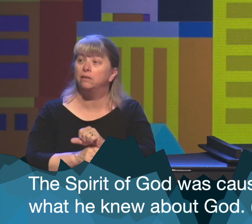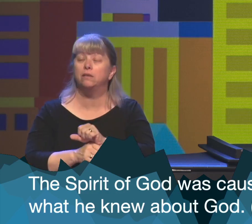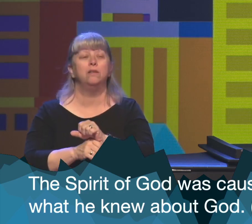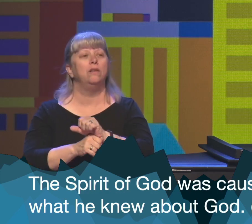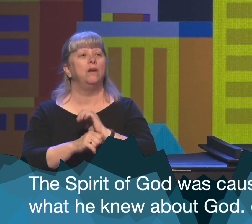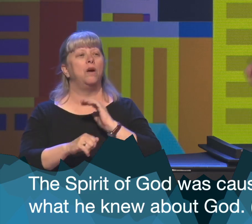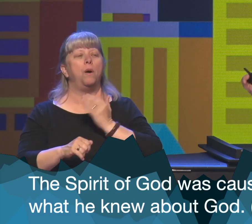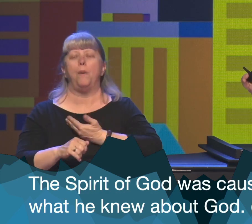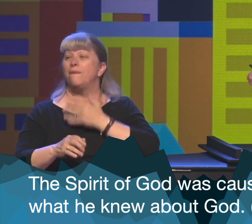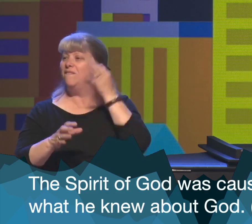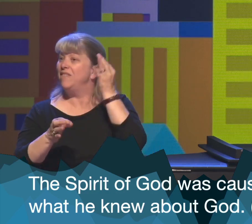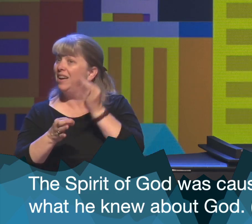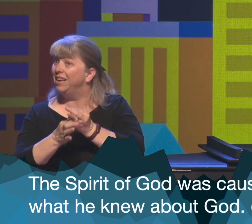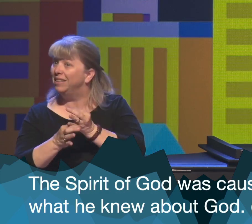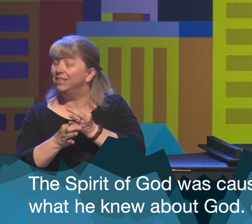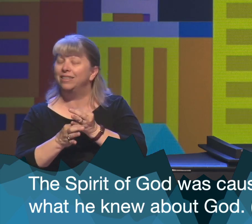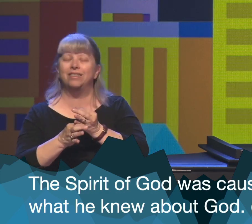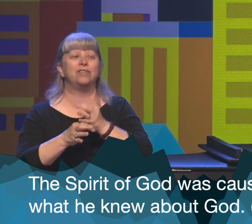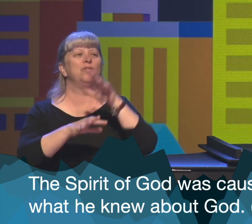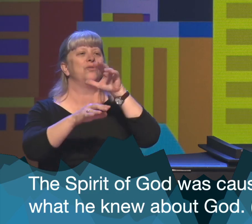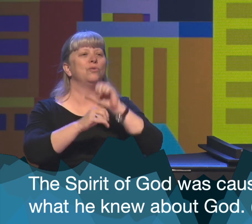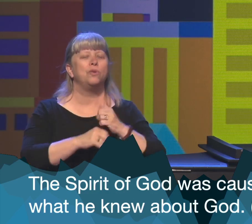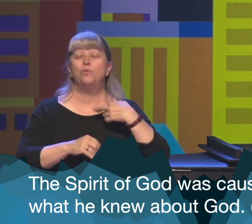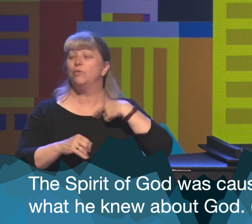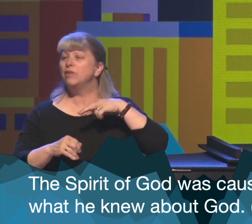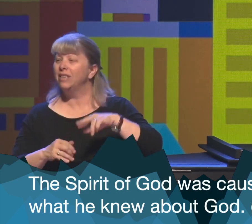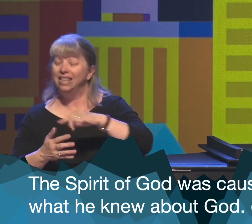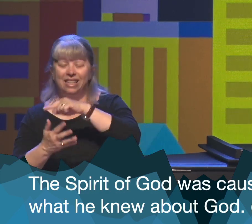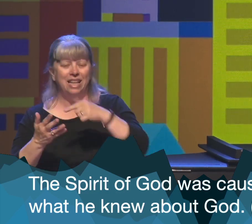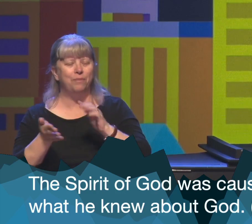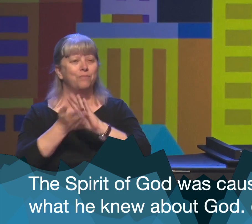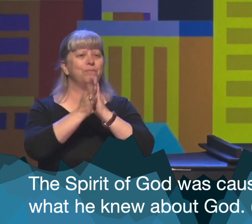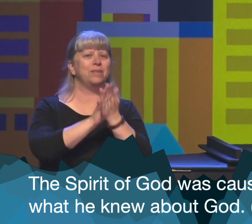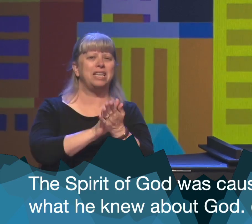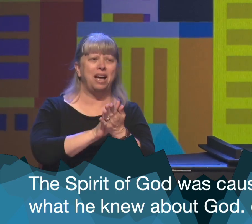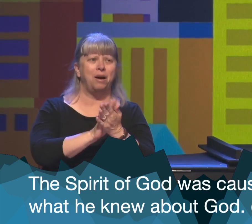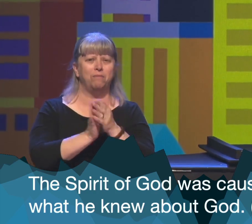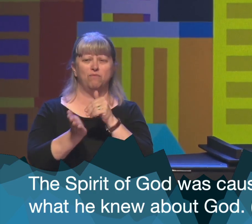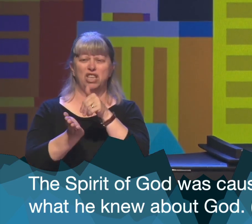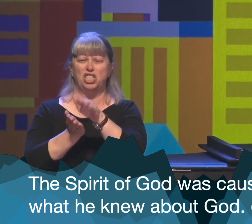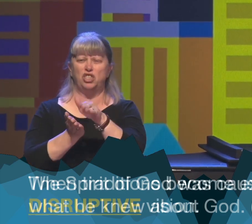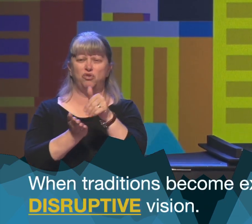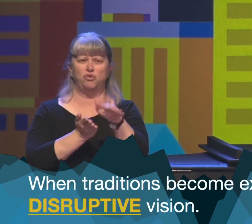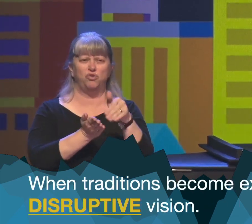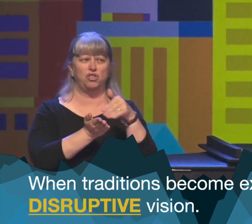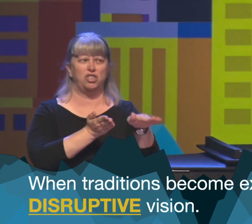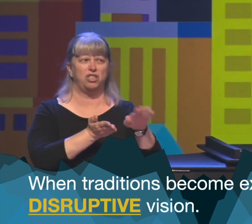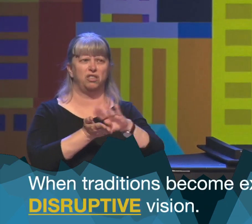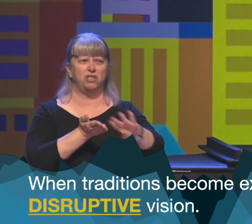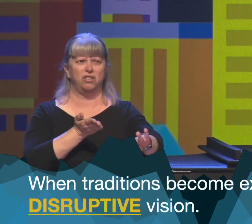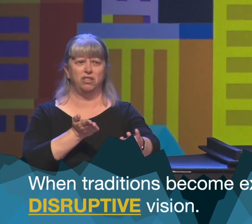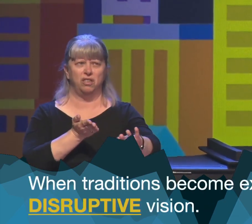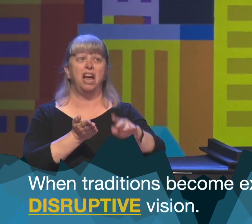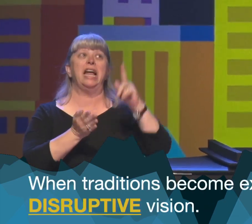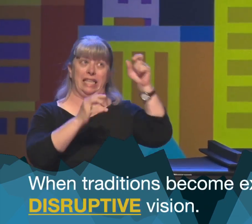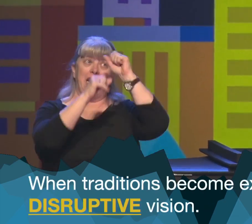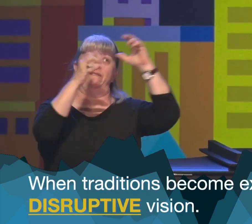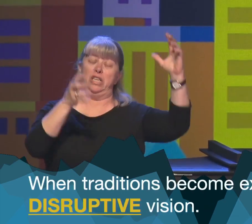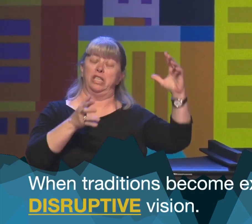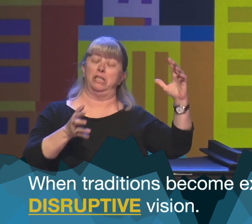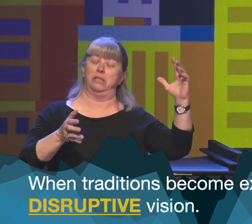traditions in our faith, traditions in our religion, when those things become exclusions, we need a disruptive vision.